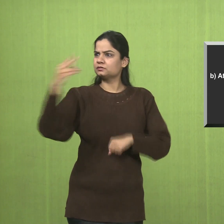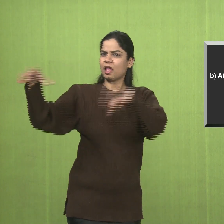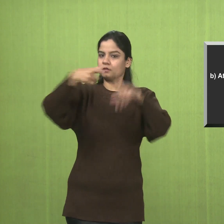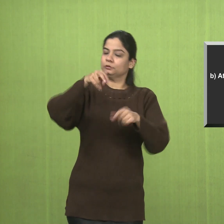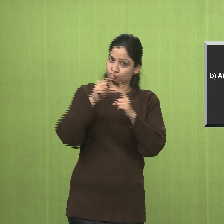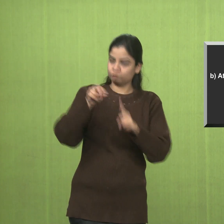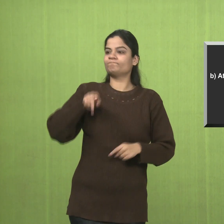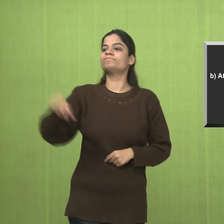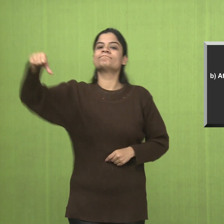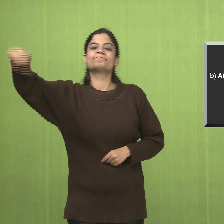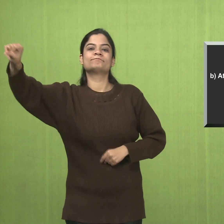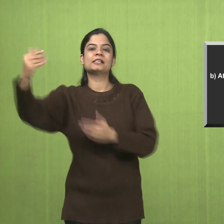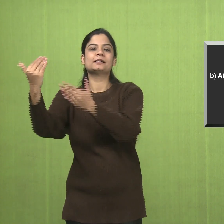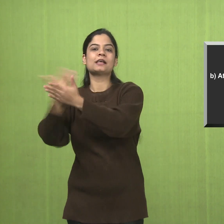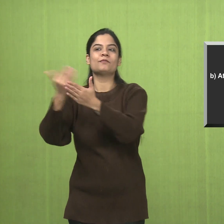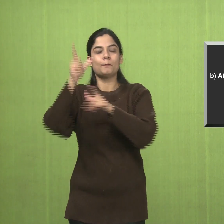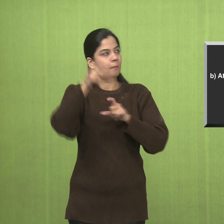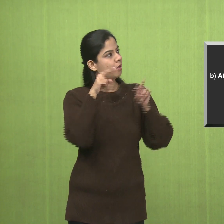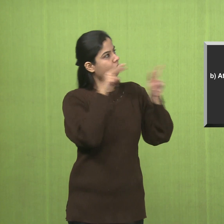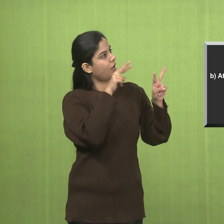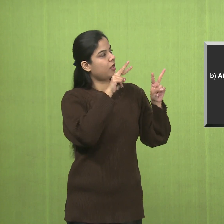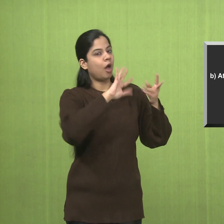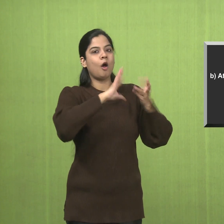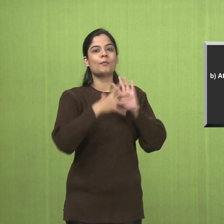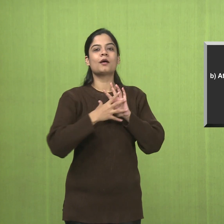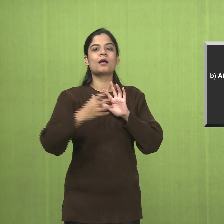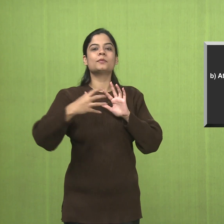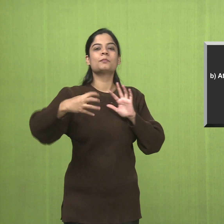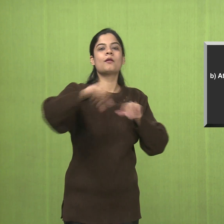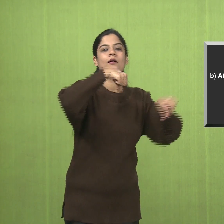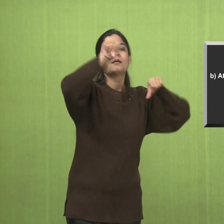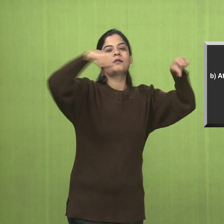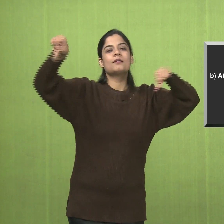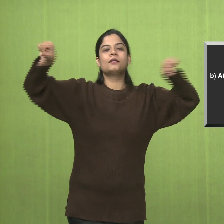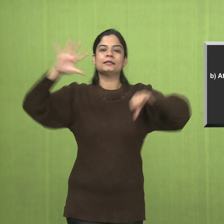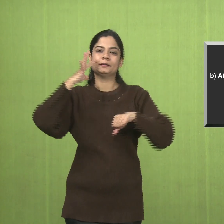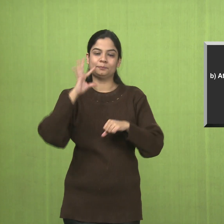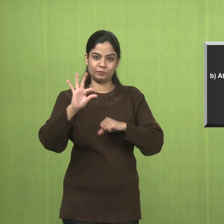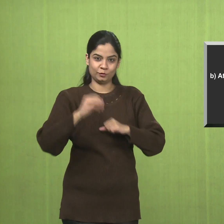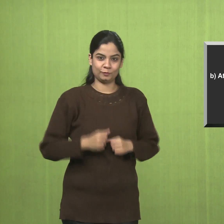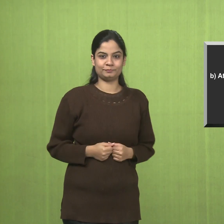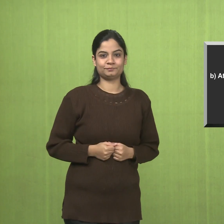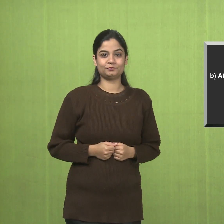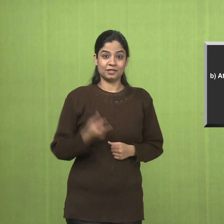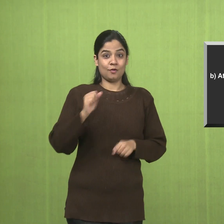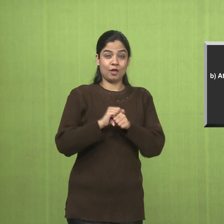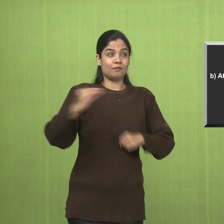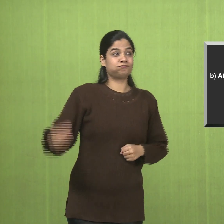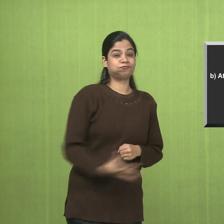When you observe that there are lights or fans turned on which are unnecessarily there and people are not using that room, always turn